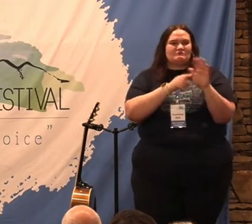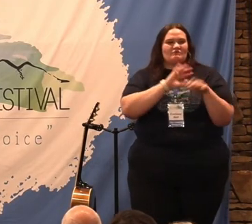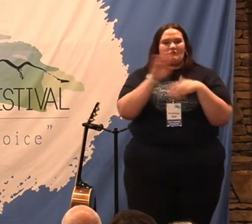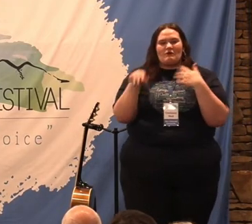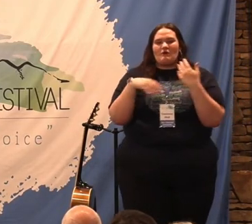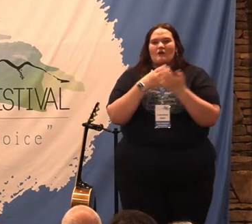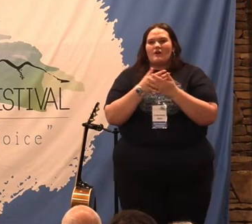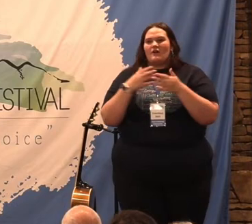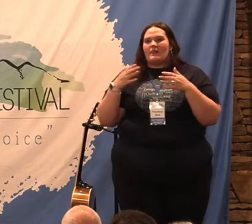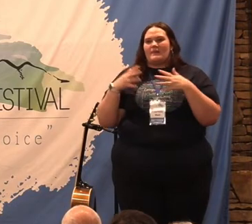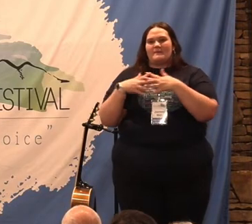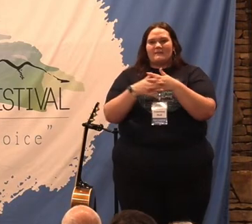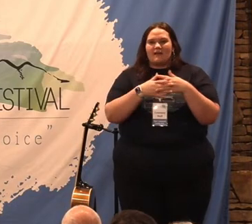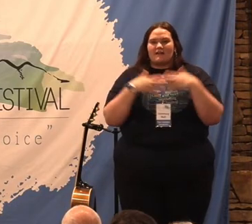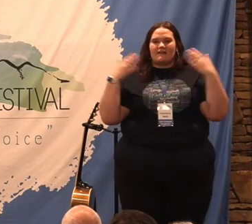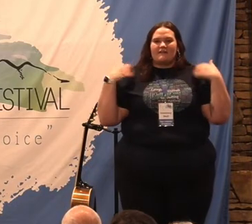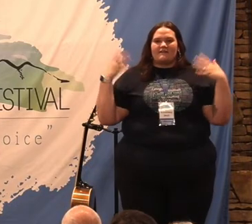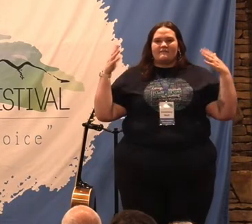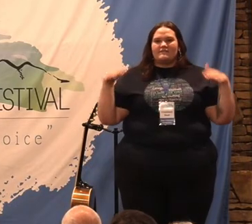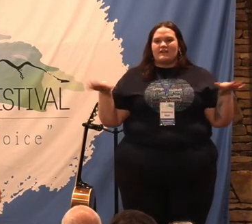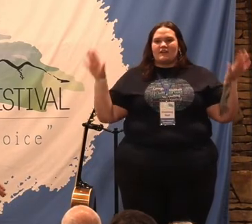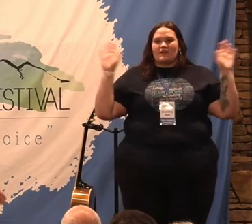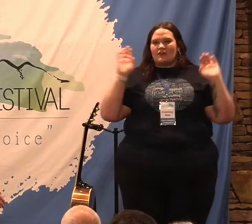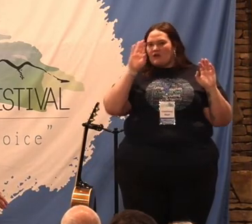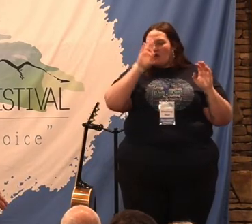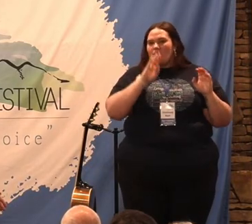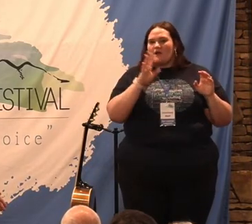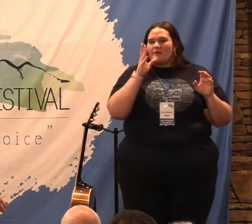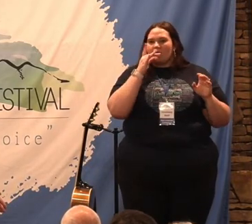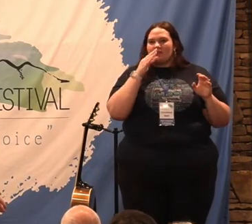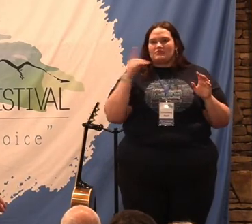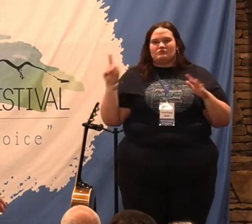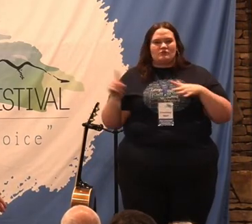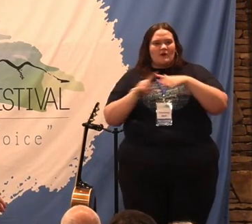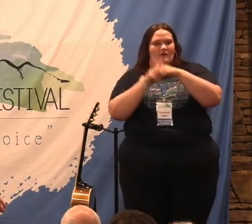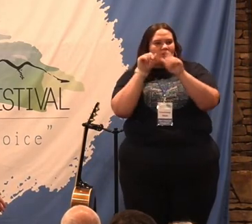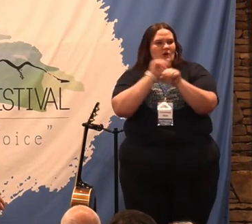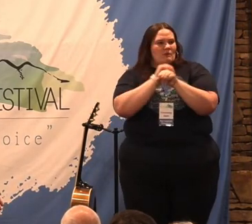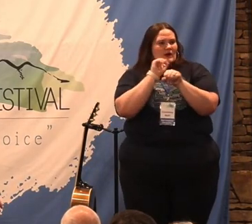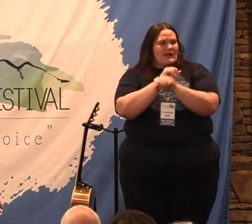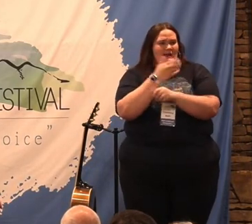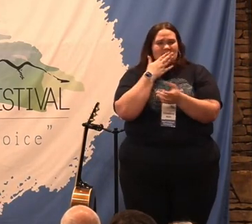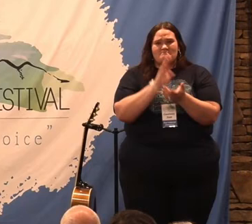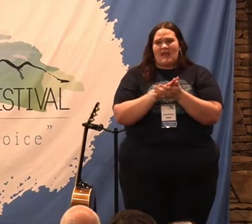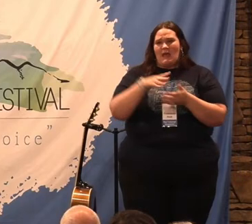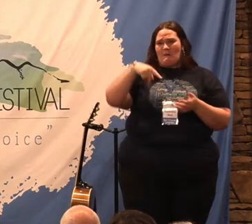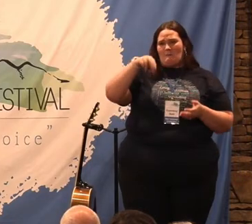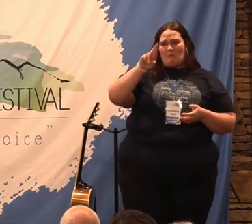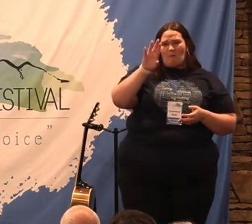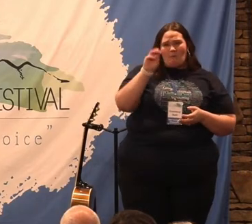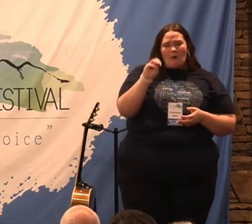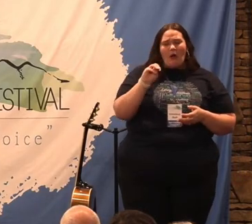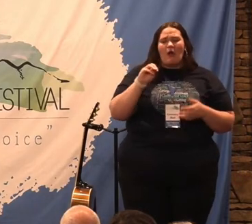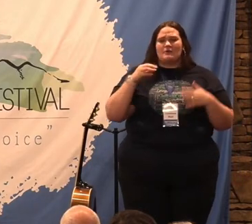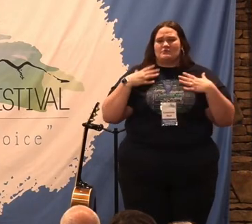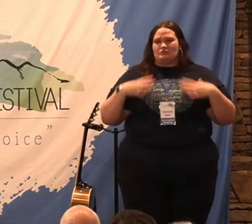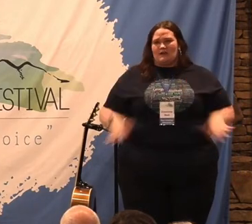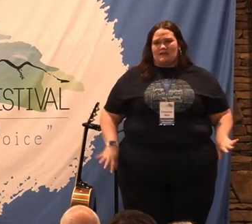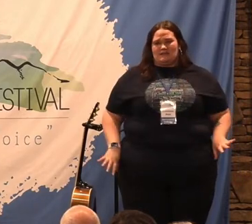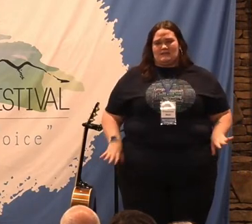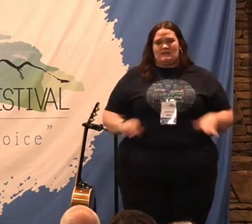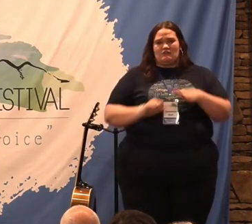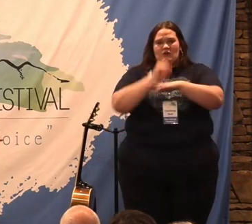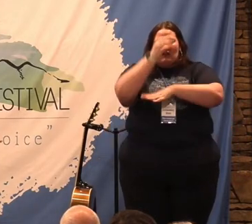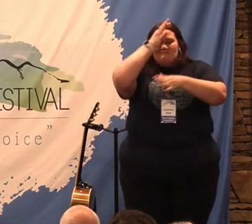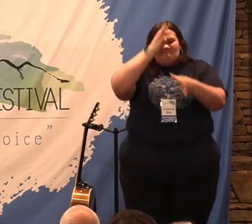fairy godmothers as showing up for work in bad prom dresses. And she said, no, no, no, life is too short